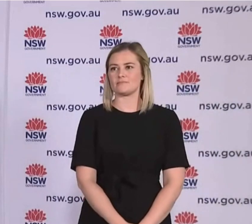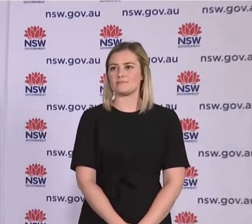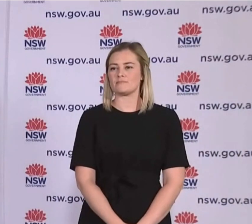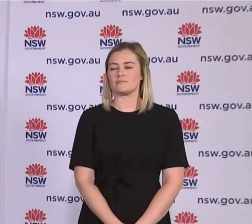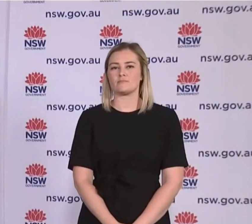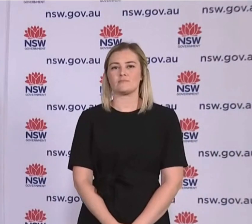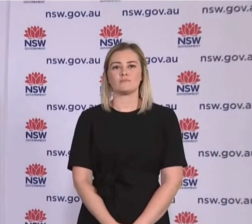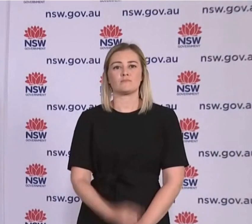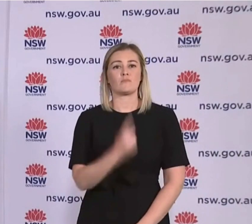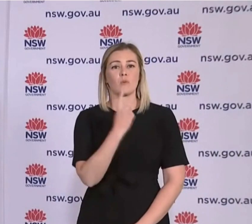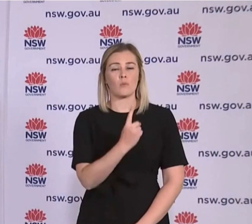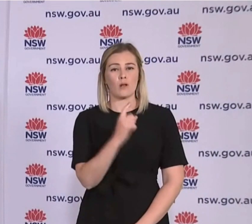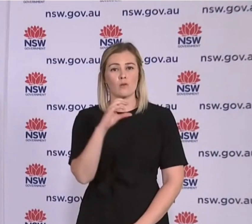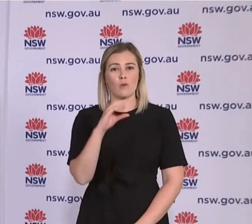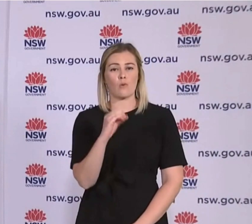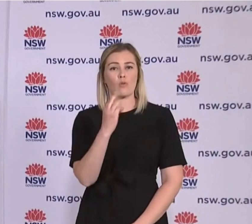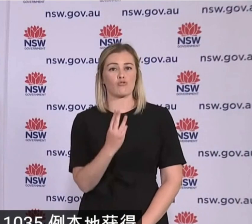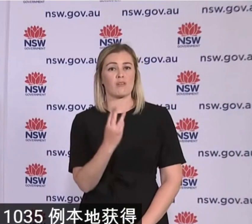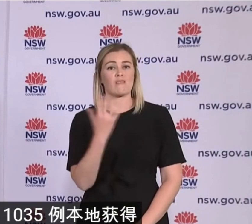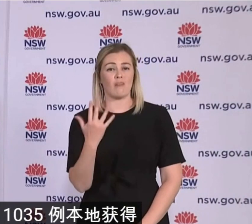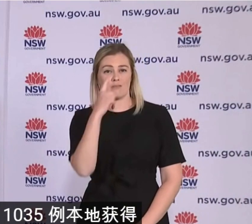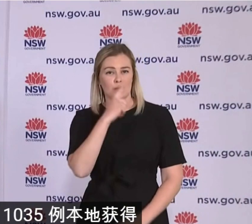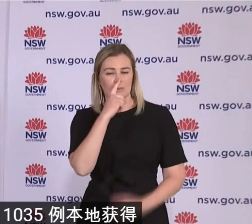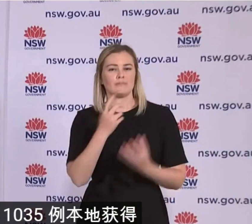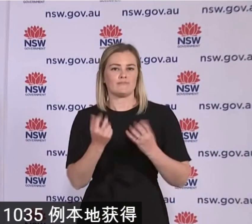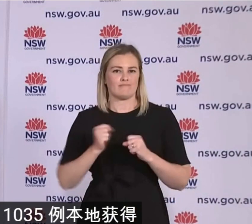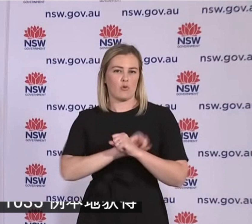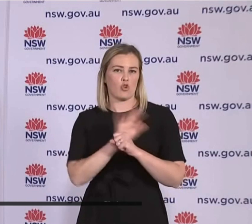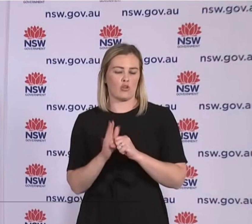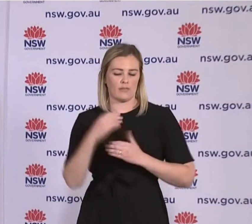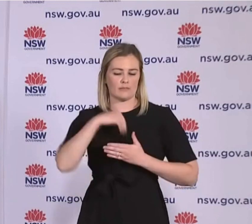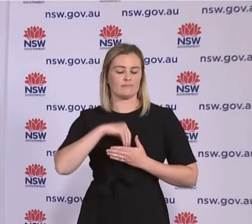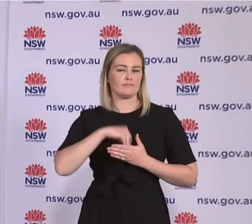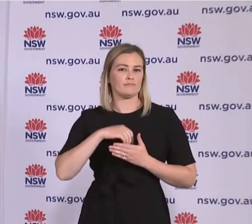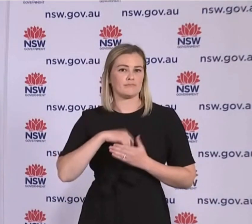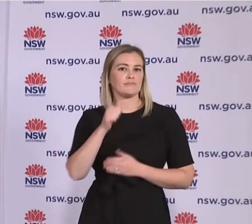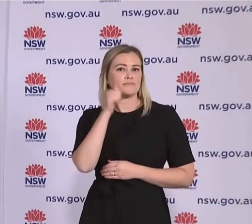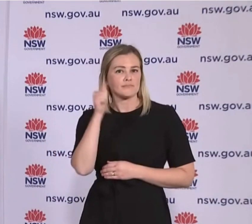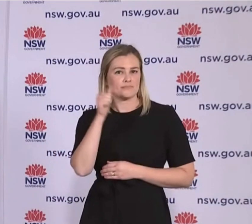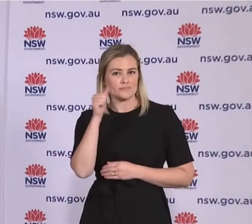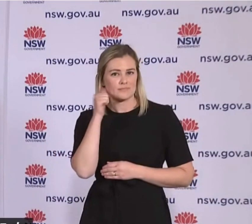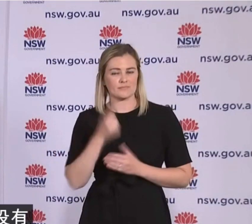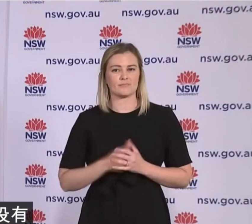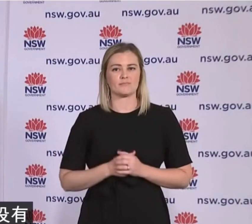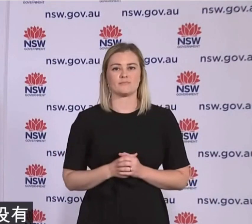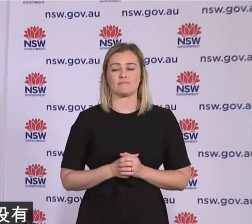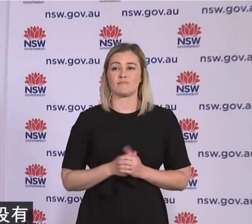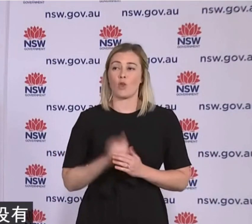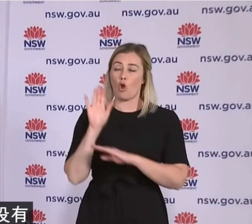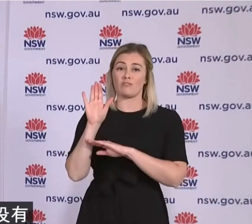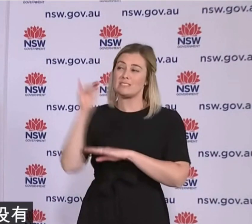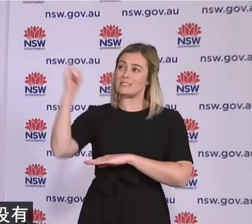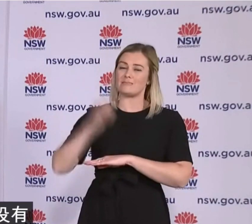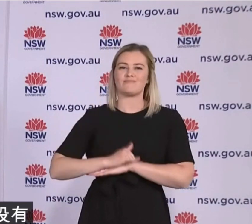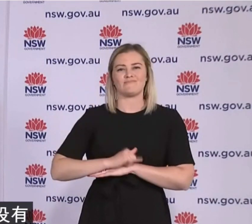There have been 1,035 locally acquired cases of COVID reported in New South Wales to the 24 hours to 8 p.m. last night, and no overseas